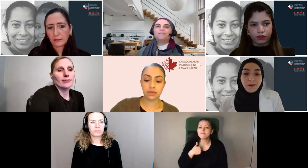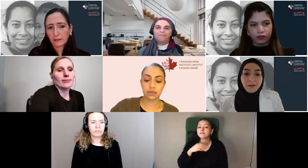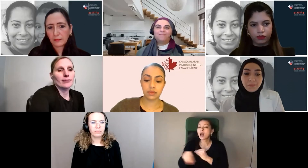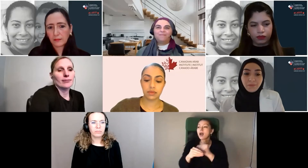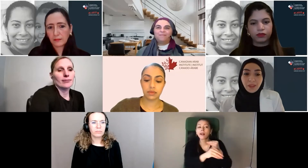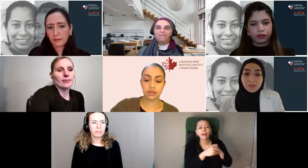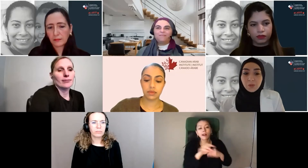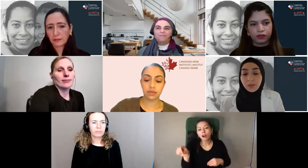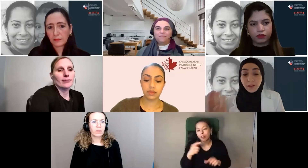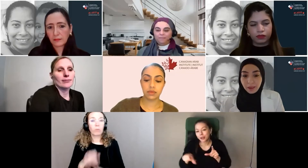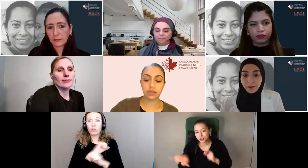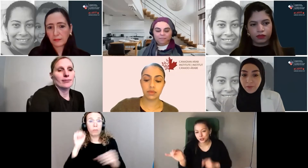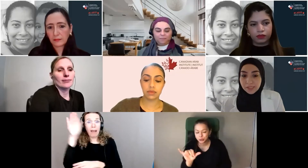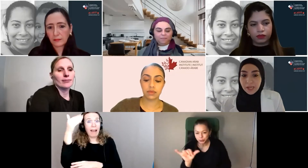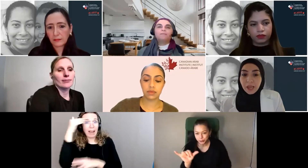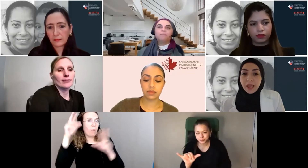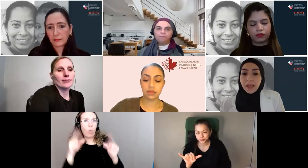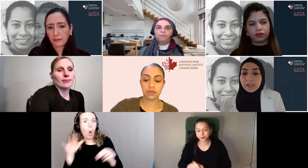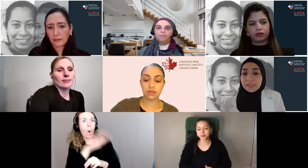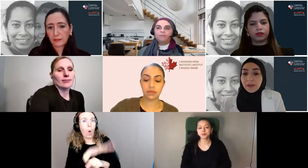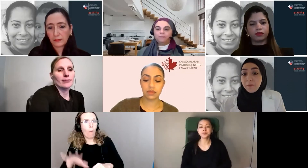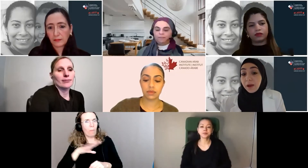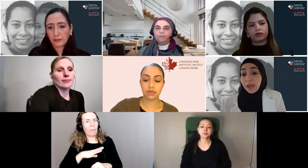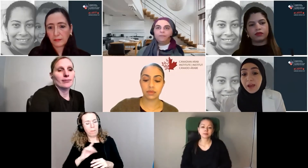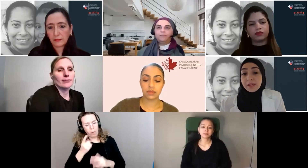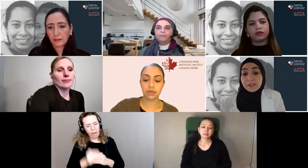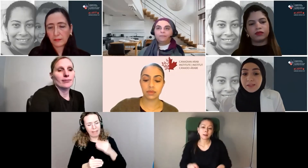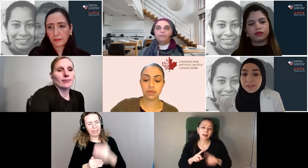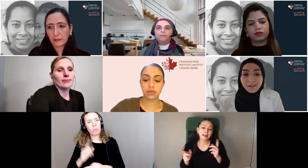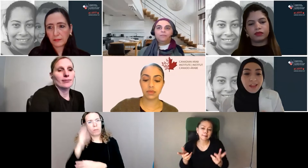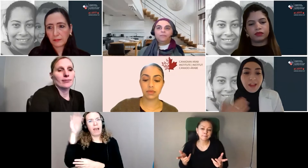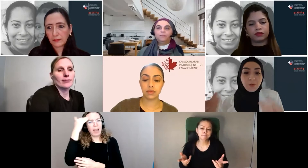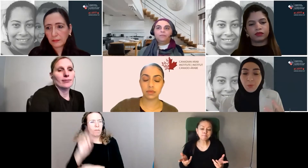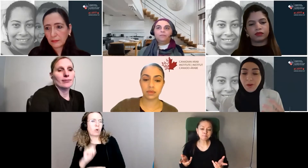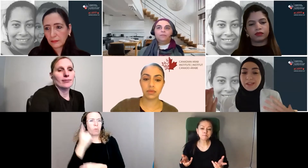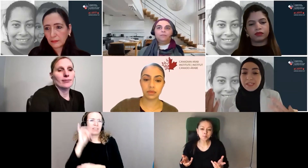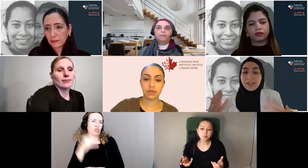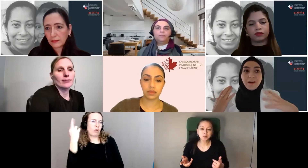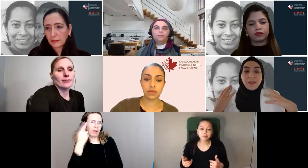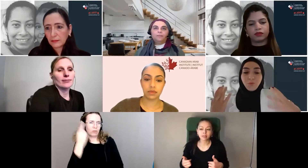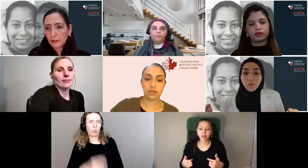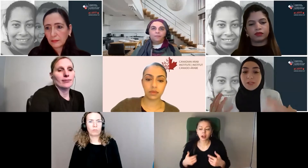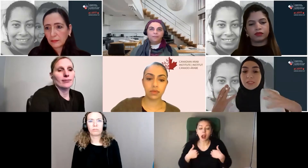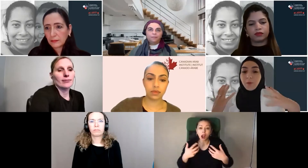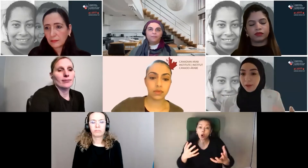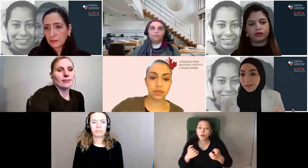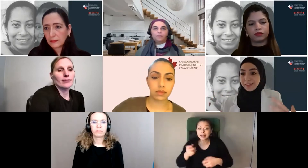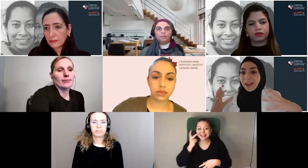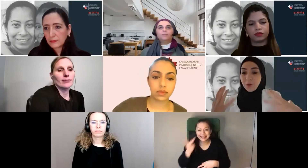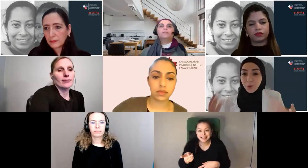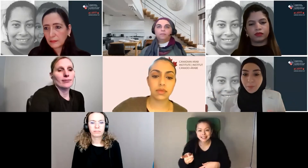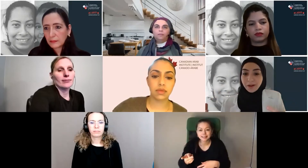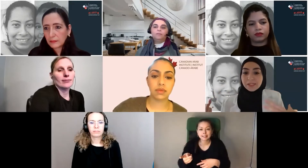to tackle that first. And but yeah, as I said, I want to see diverse